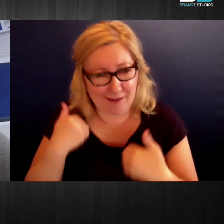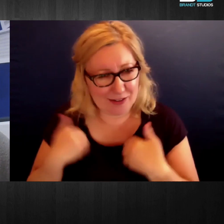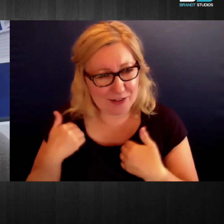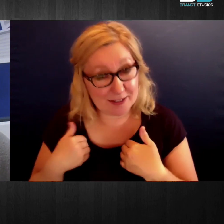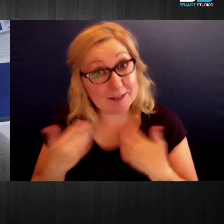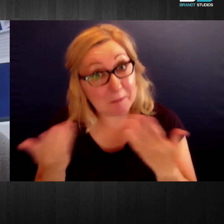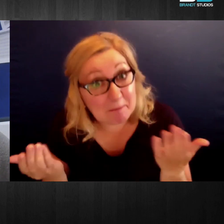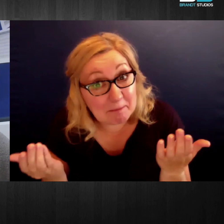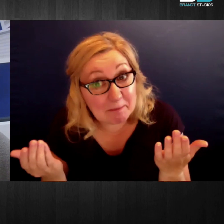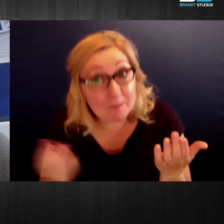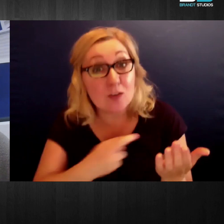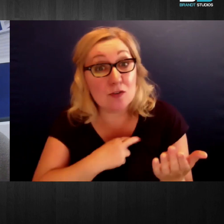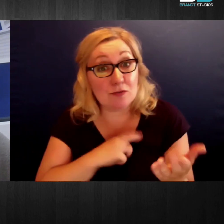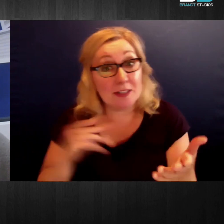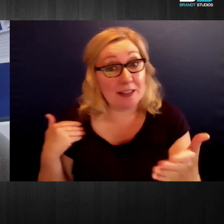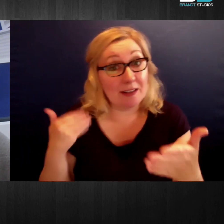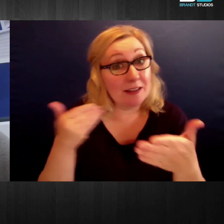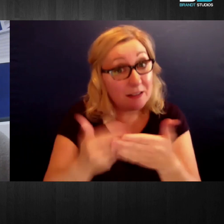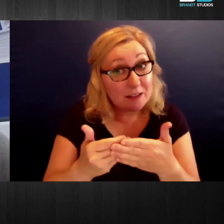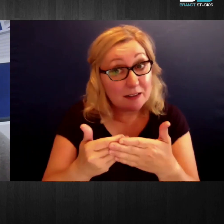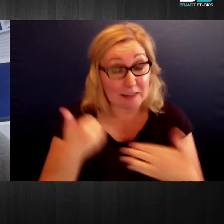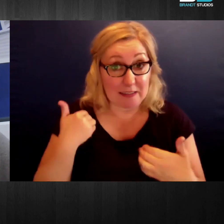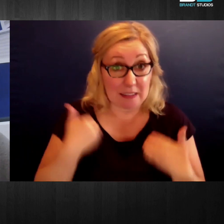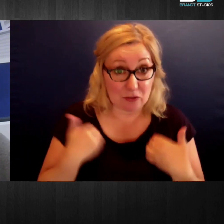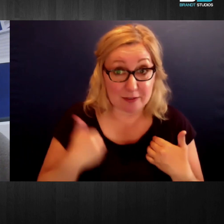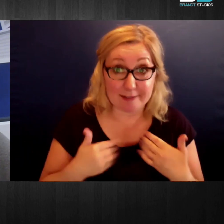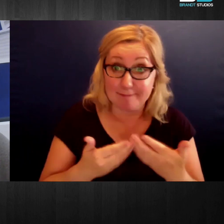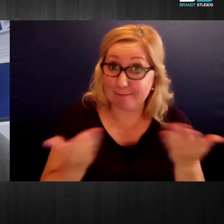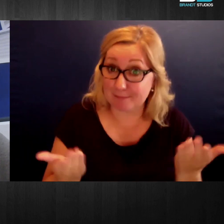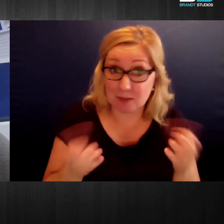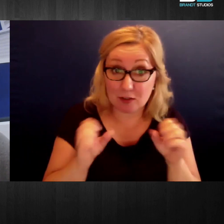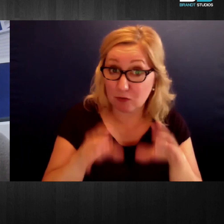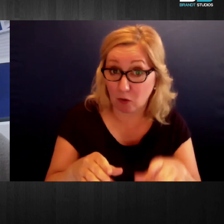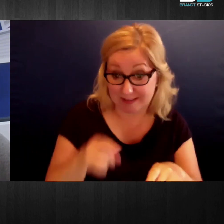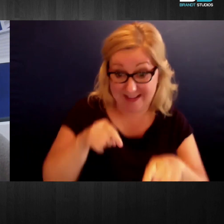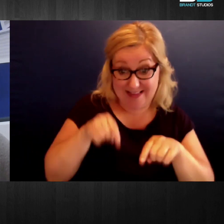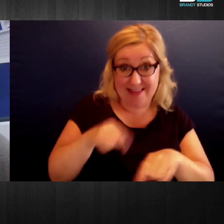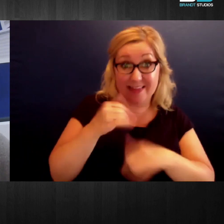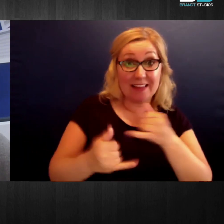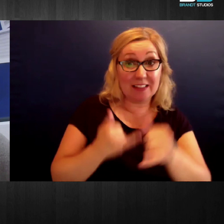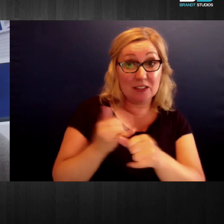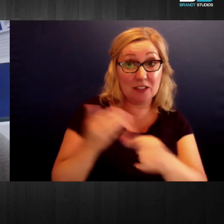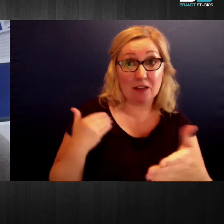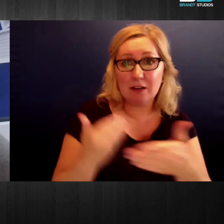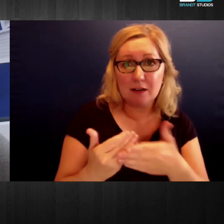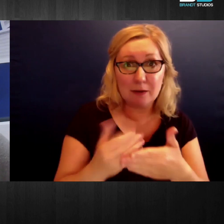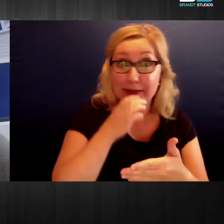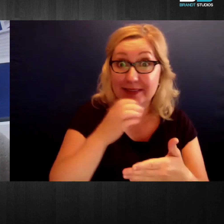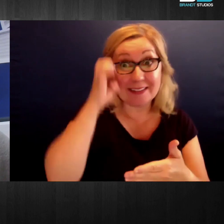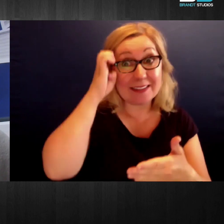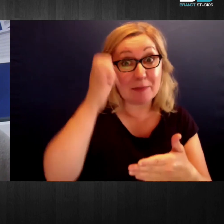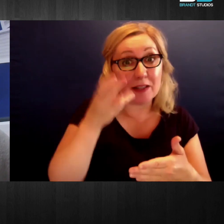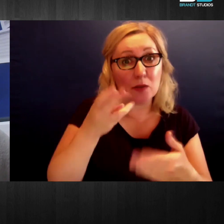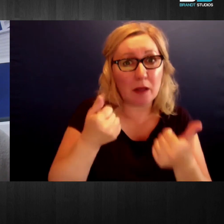very very unexpected in terms of how the year has panned out for this particular program, but it's also